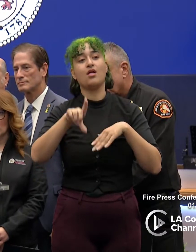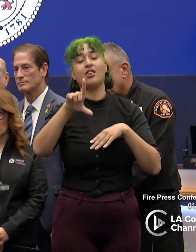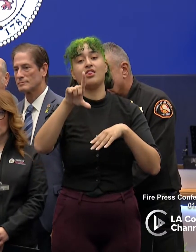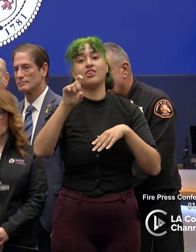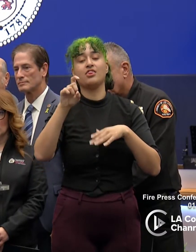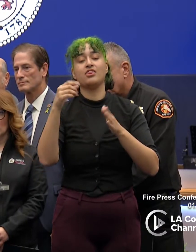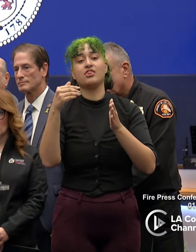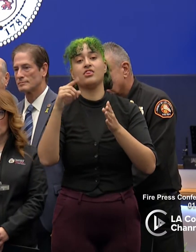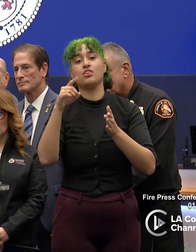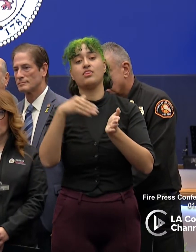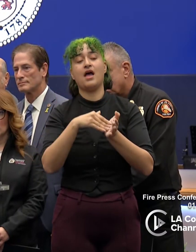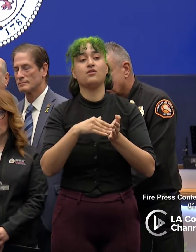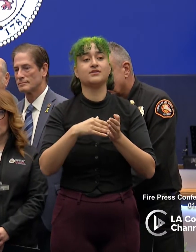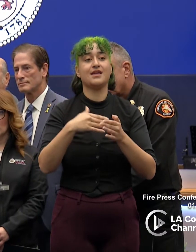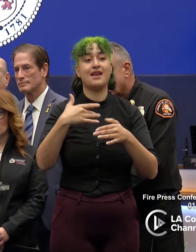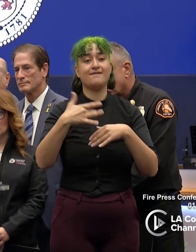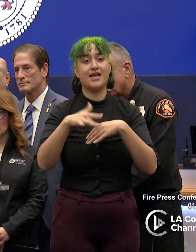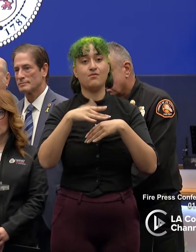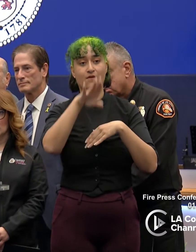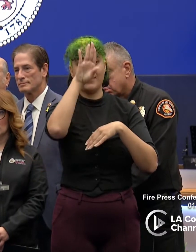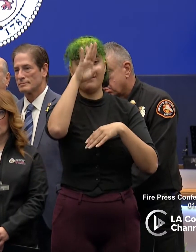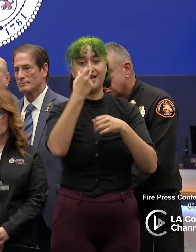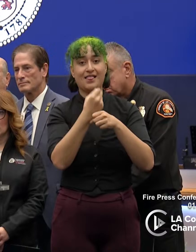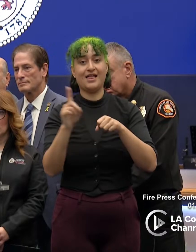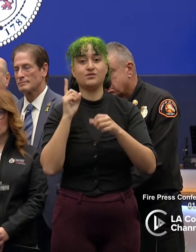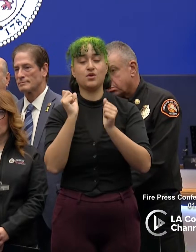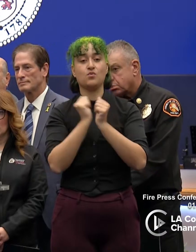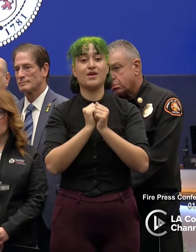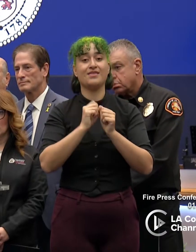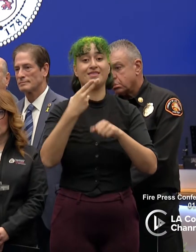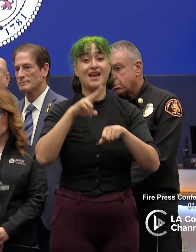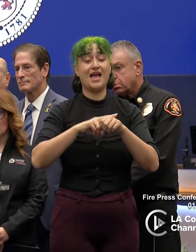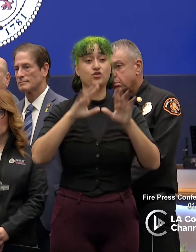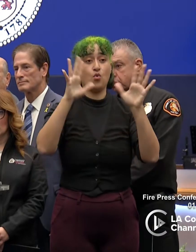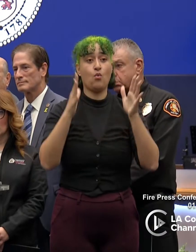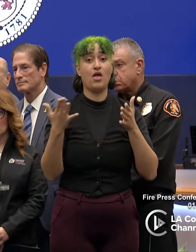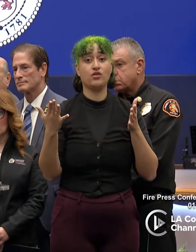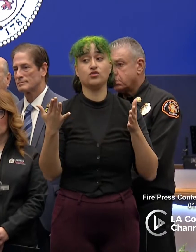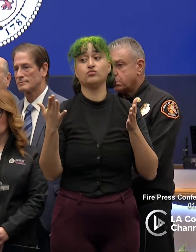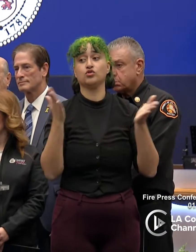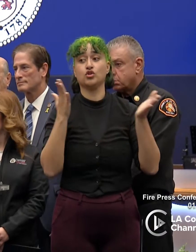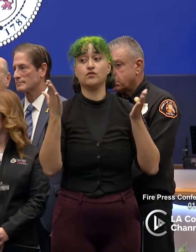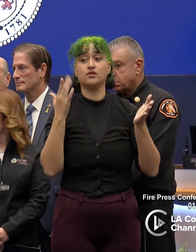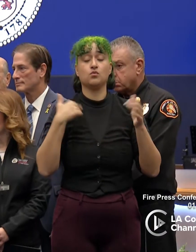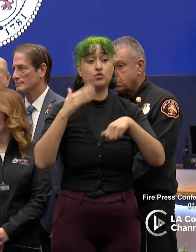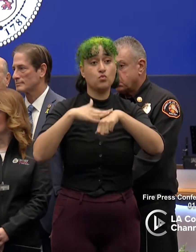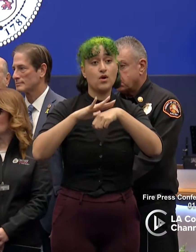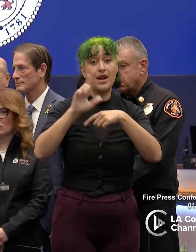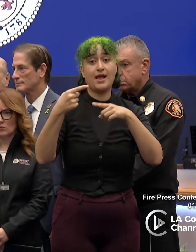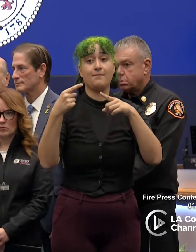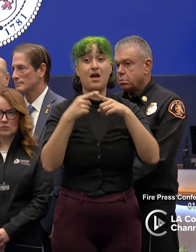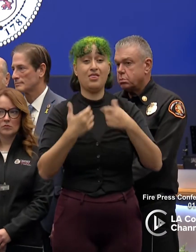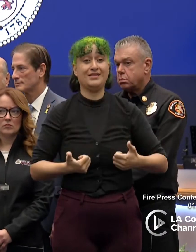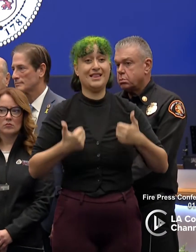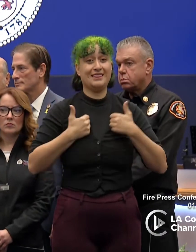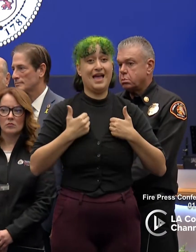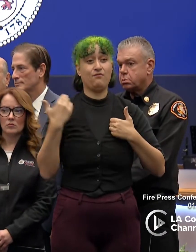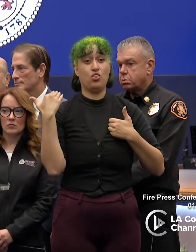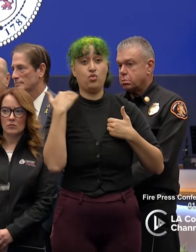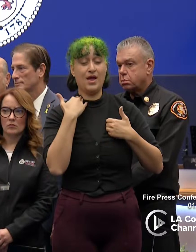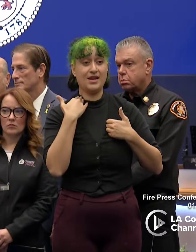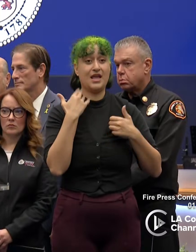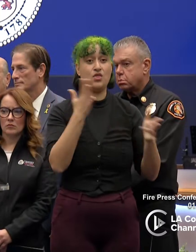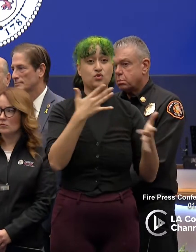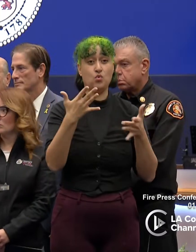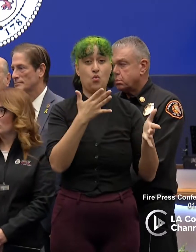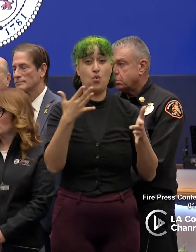available firefighters last week, given that the National Weather Service was warning about this life-threatening and destructive windstorm? This is